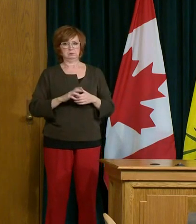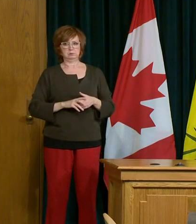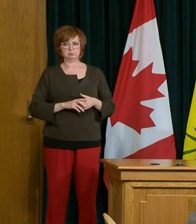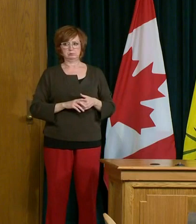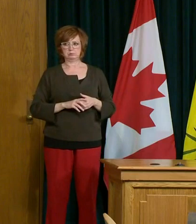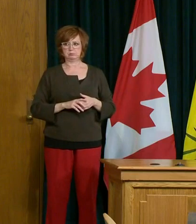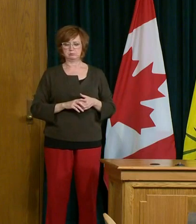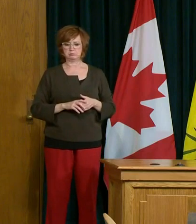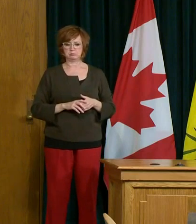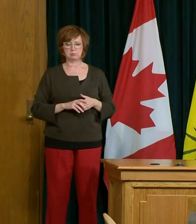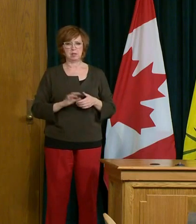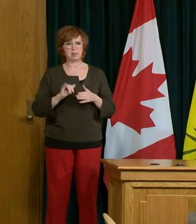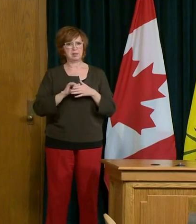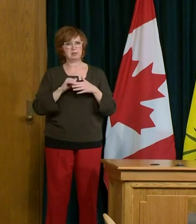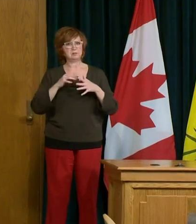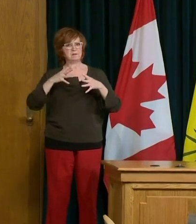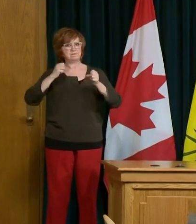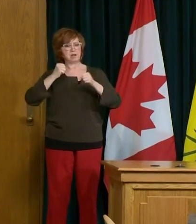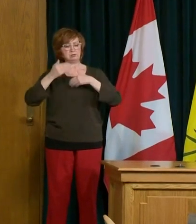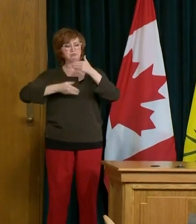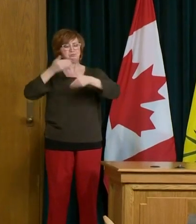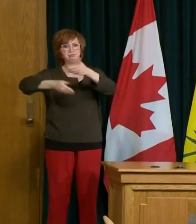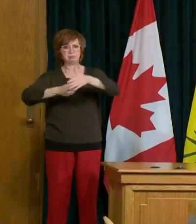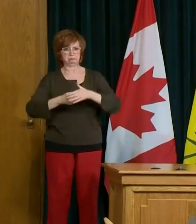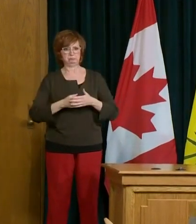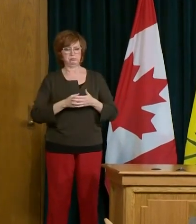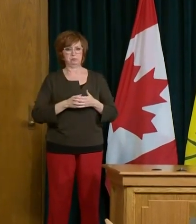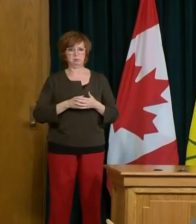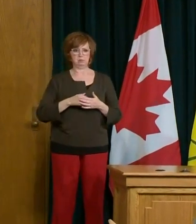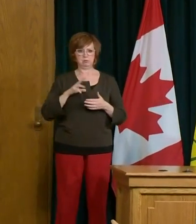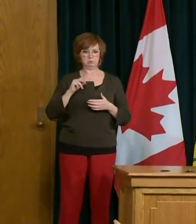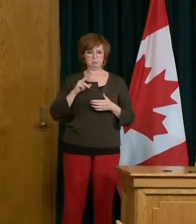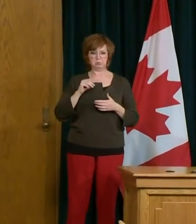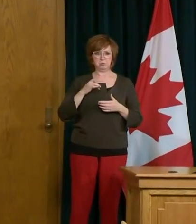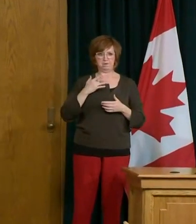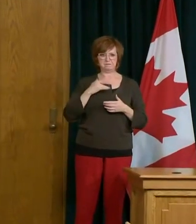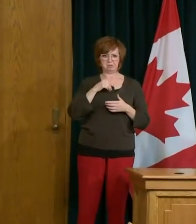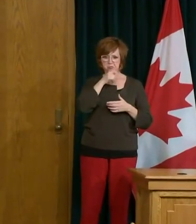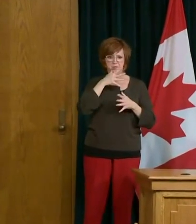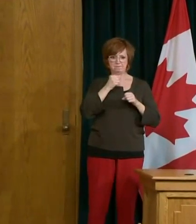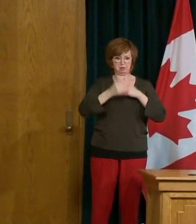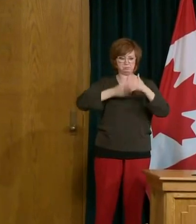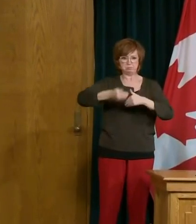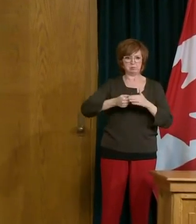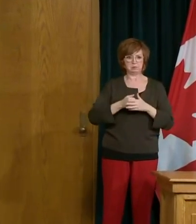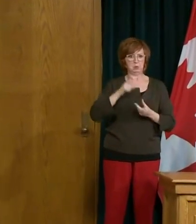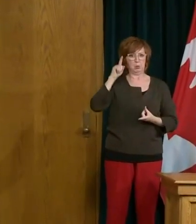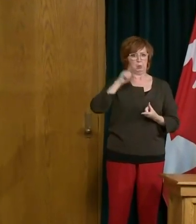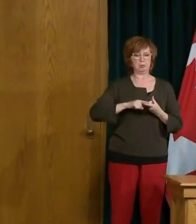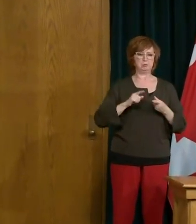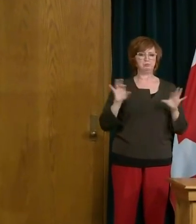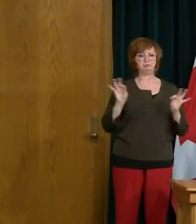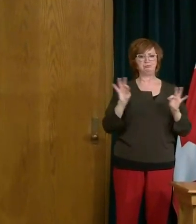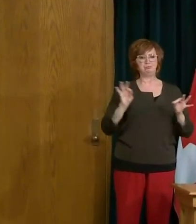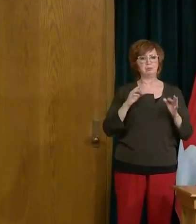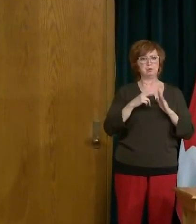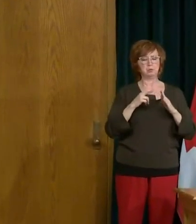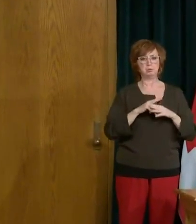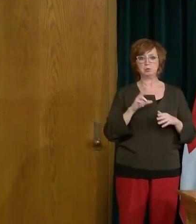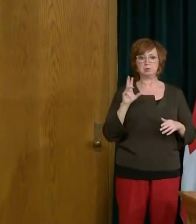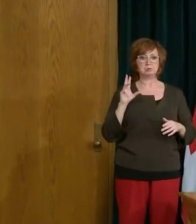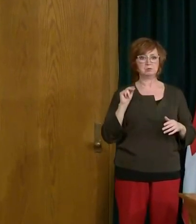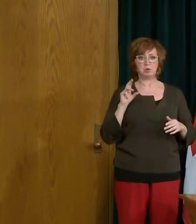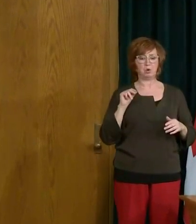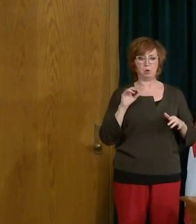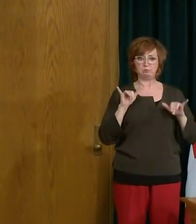wouldn't characterize this as loosening restrictions. In many cases, it's being able to provide all of the